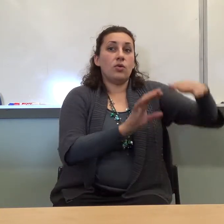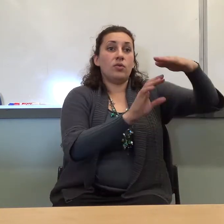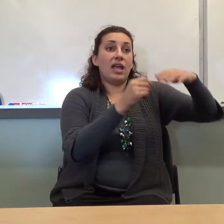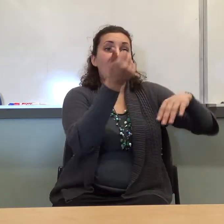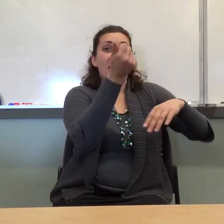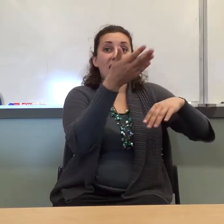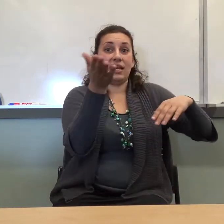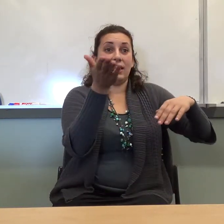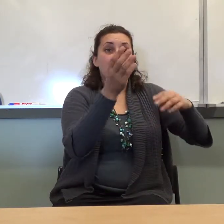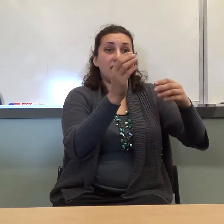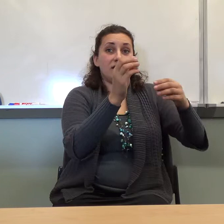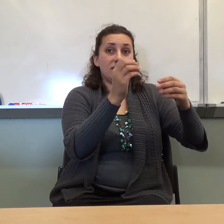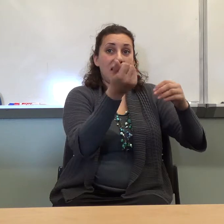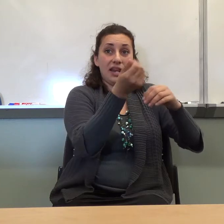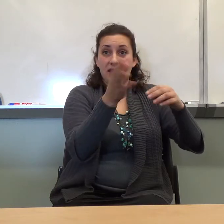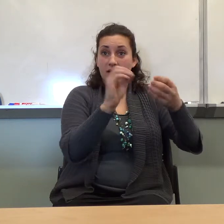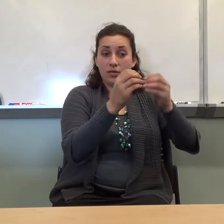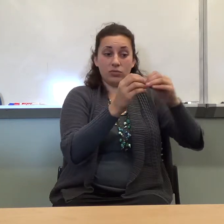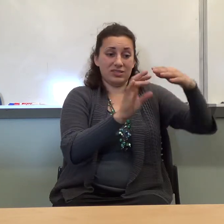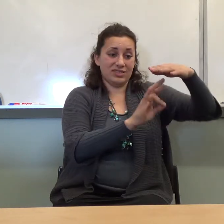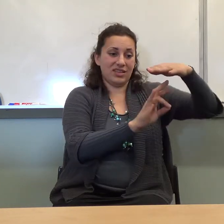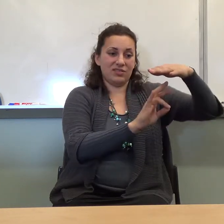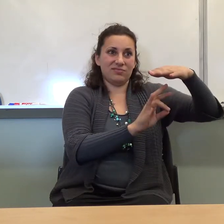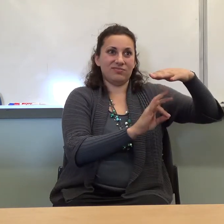See it there? Yeah. See, it's got